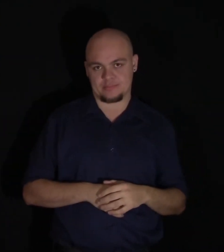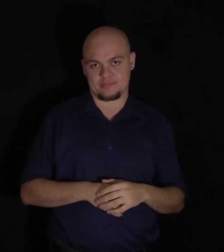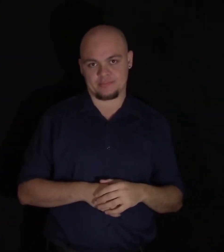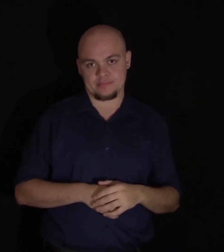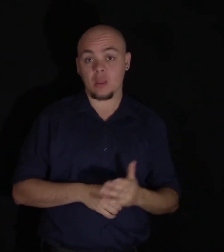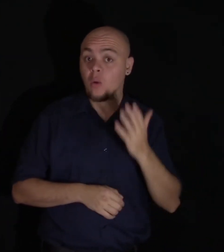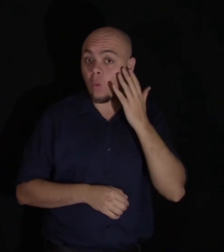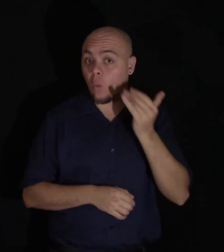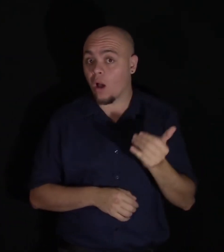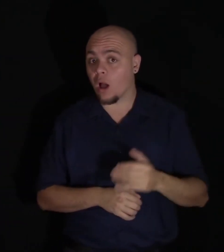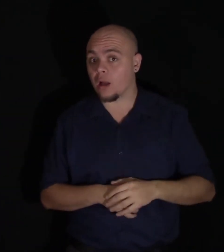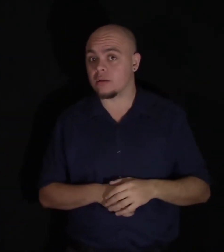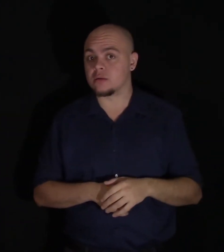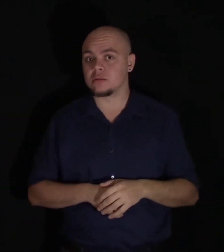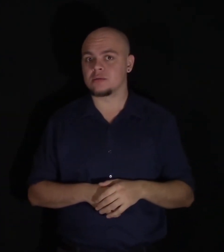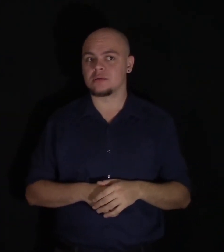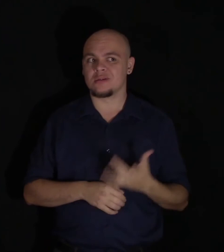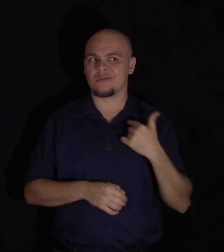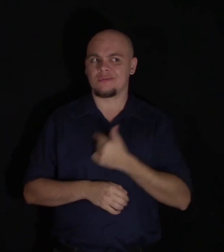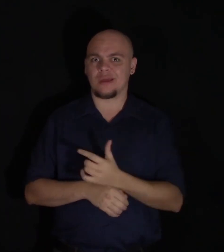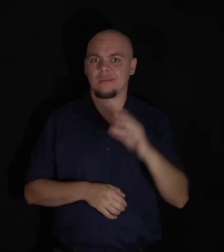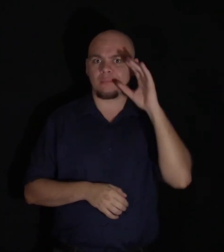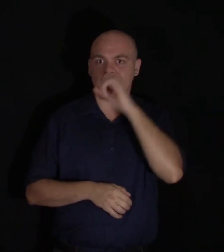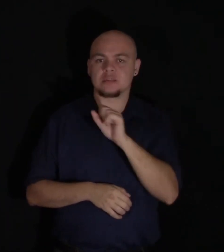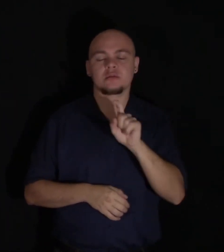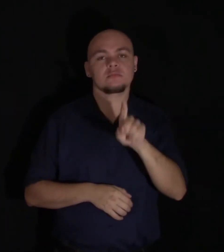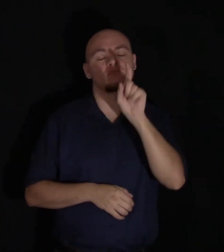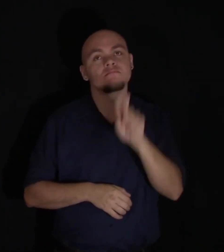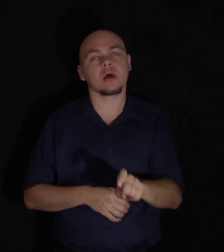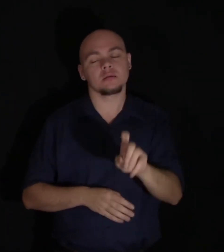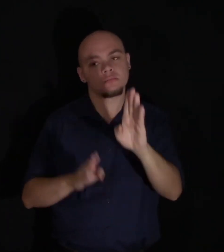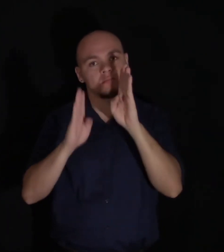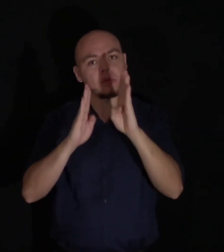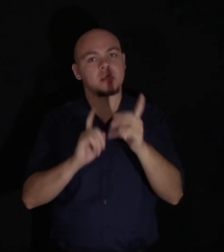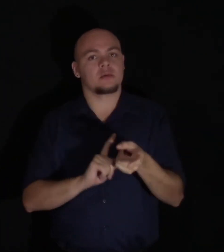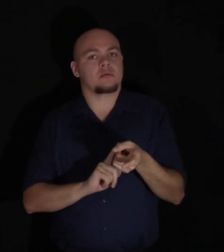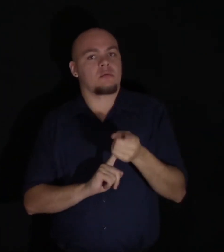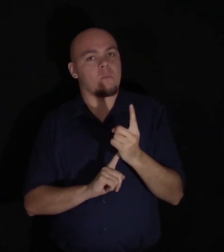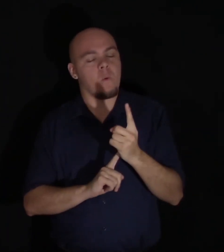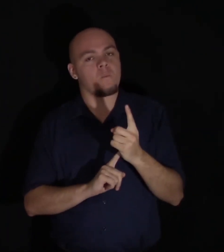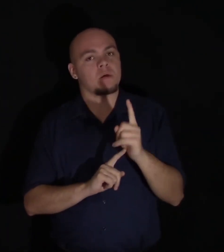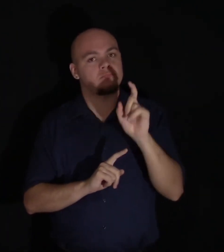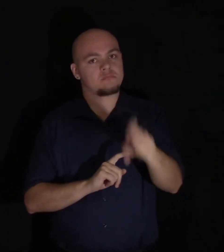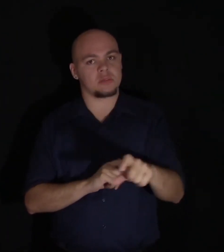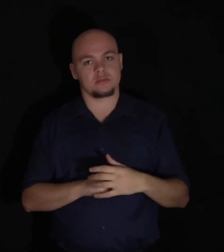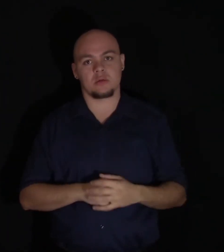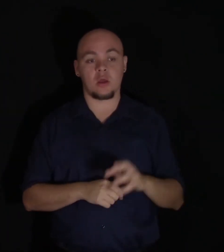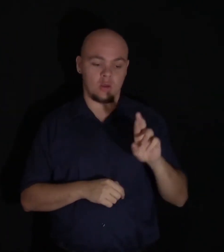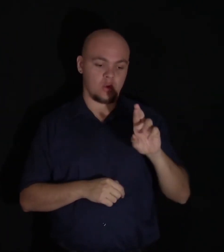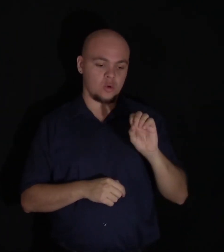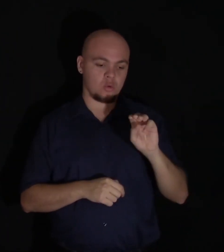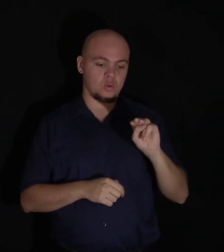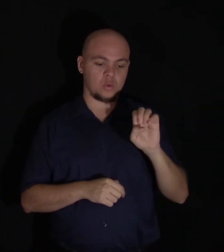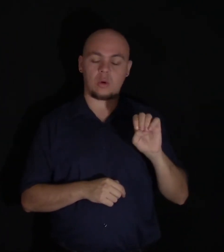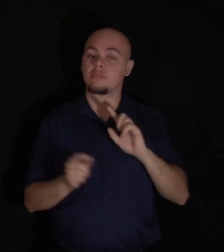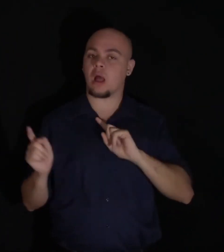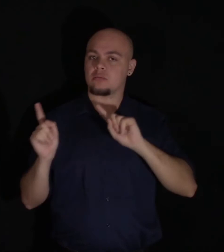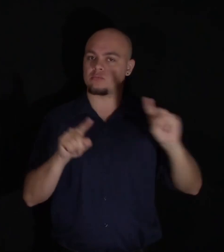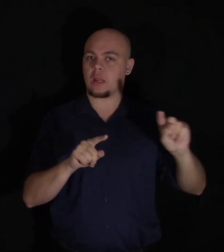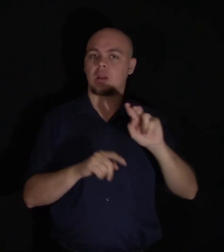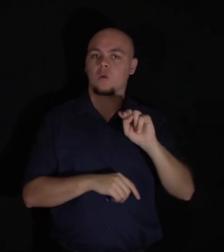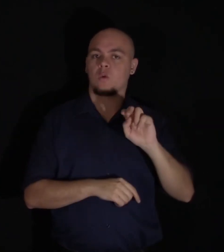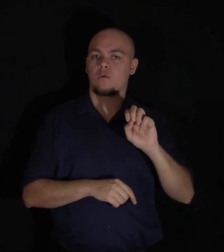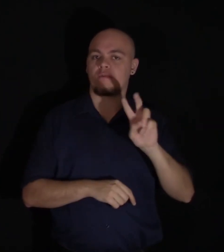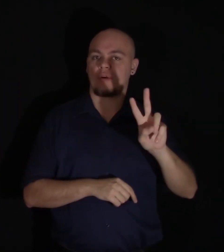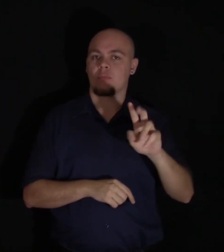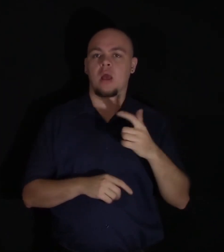Because we miss things. You need to be present. Be present. I went to Rome in November, and I came